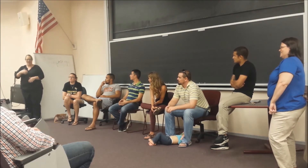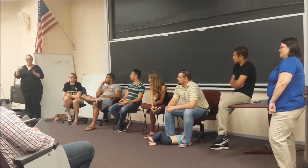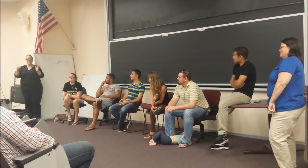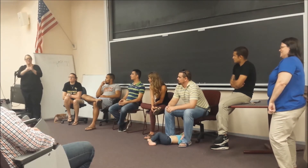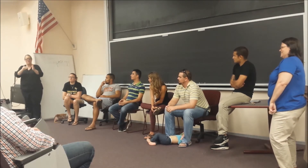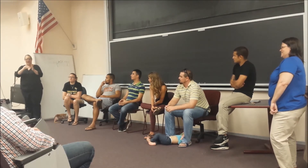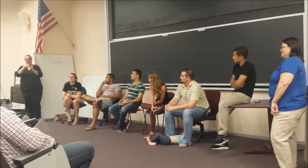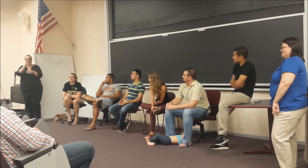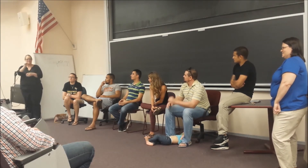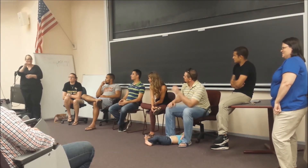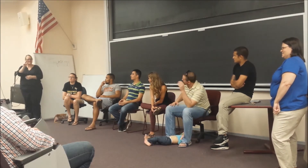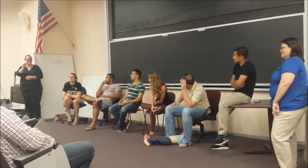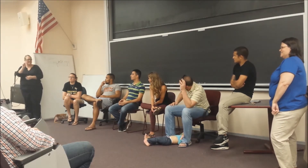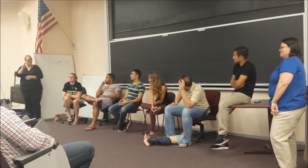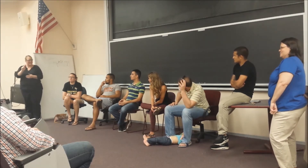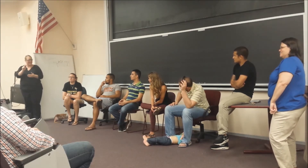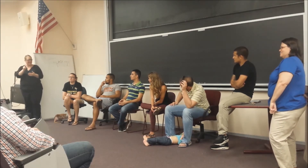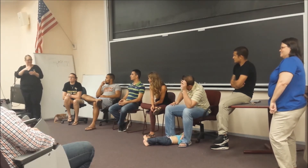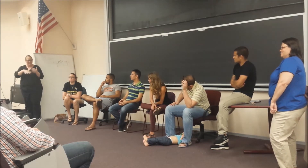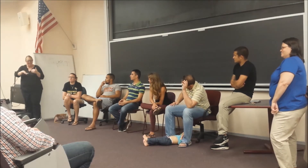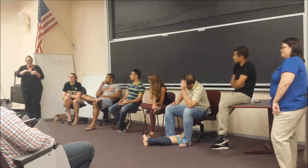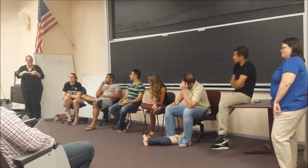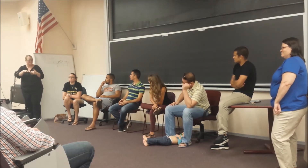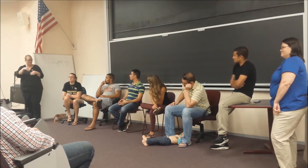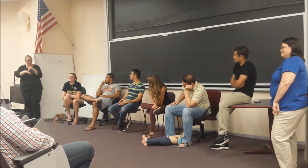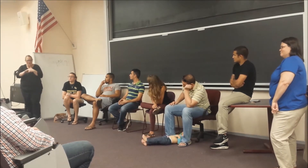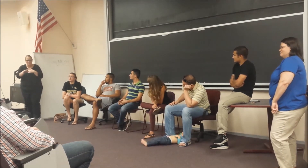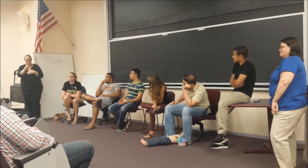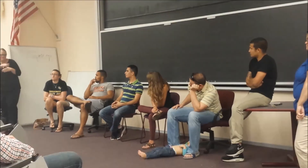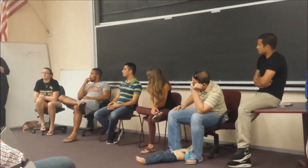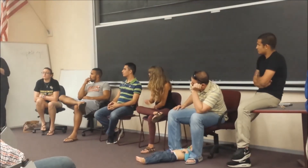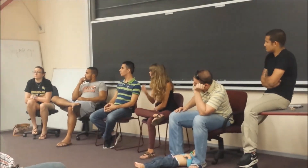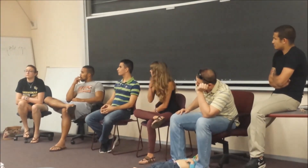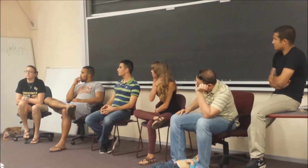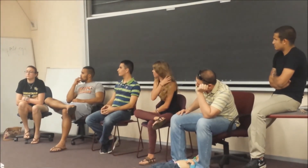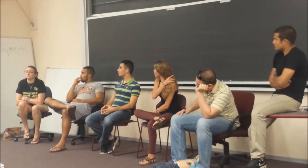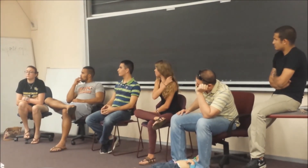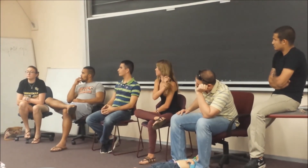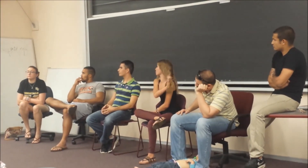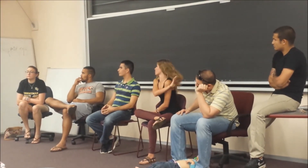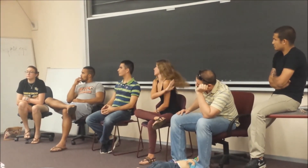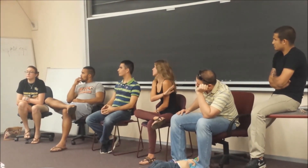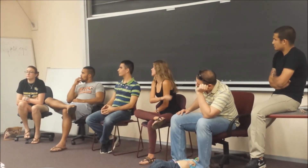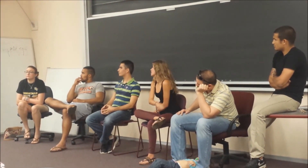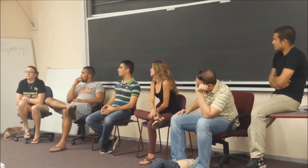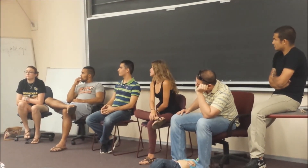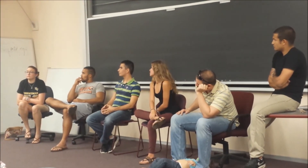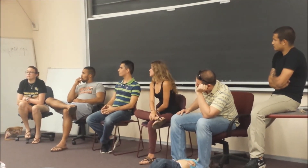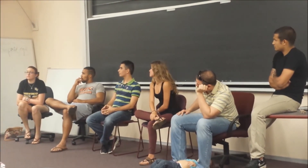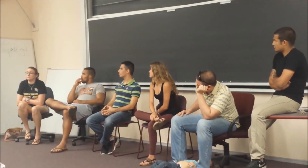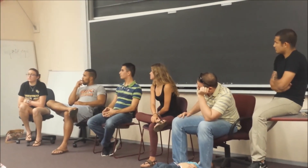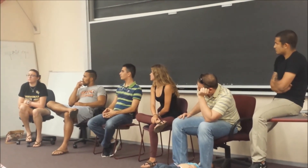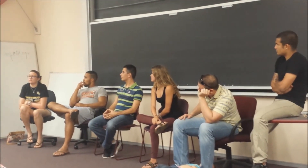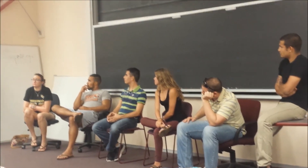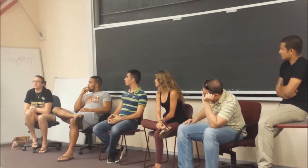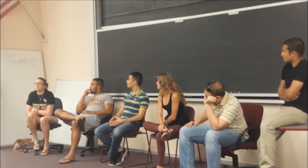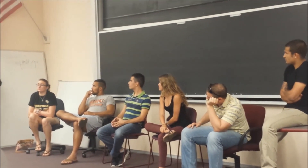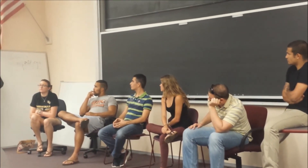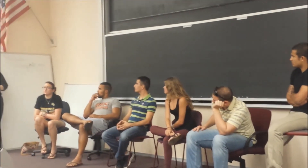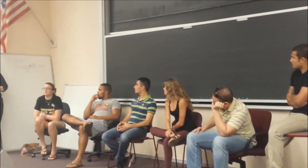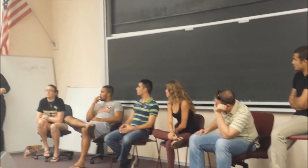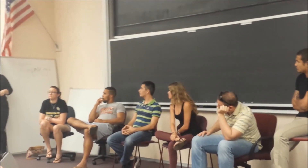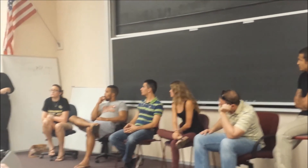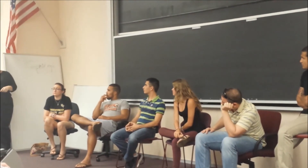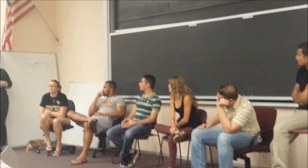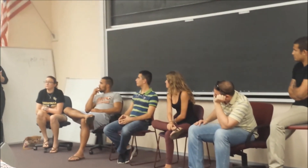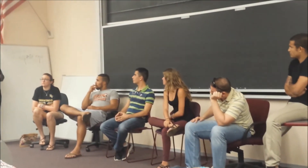scenes, doing all these type of lab type stuff. So the forensics now lets me see that, hey,